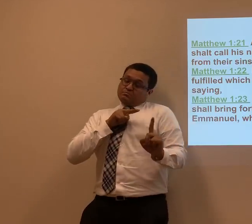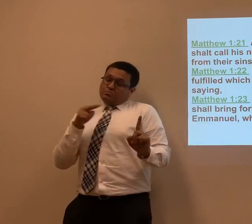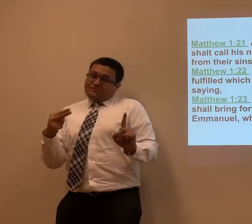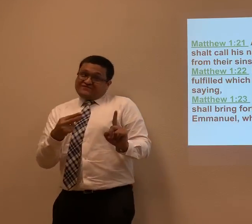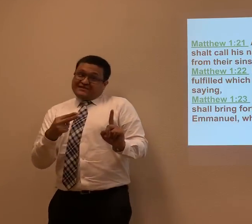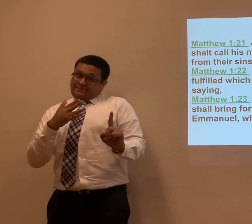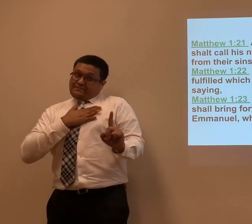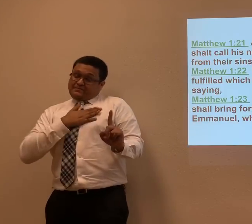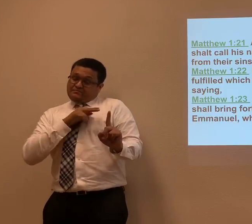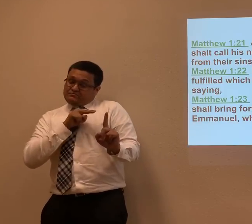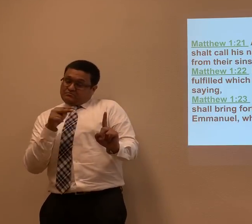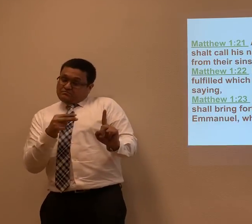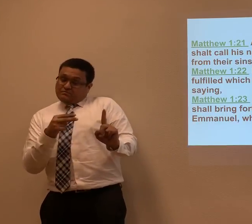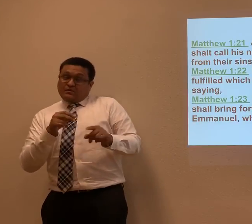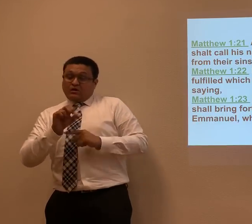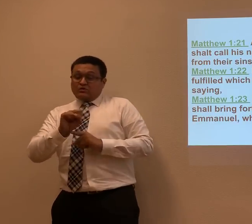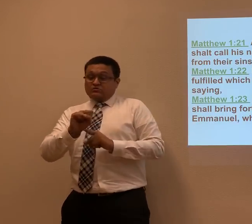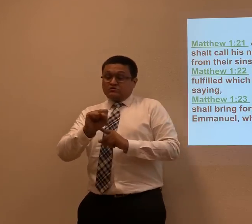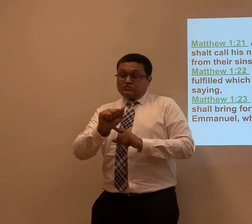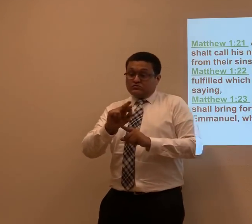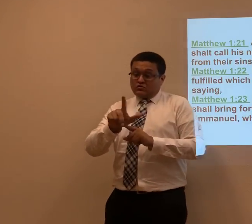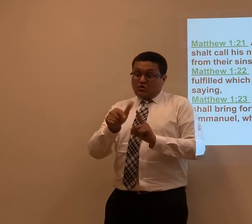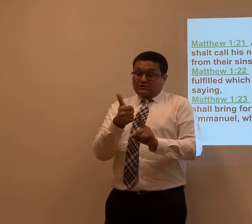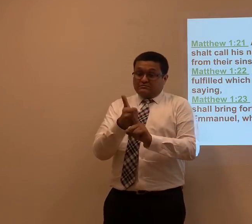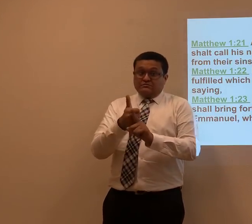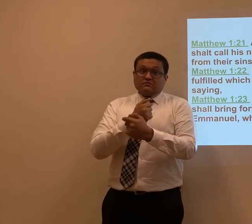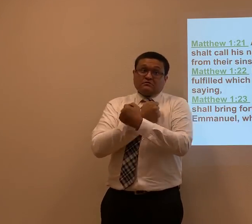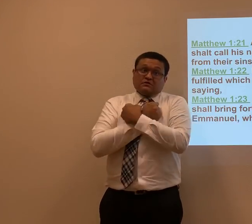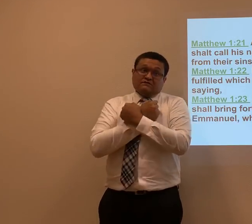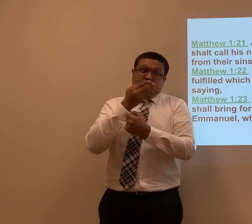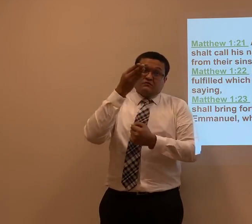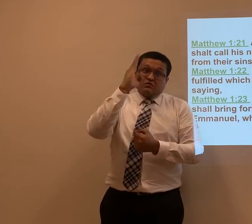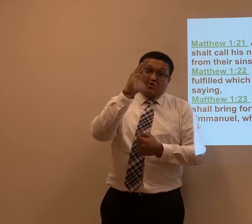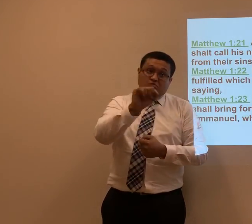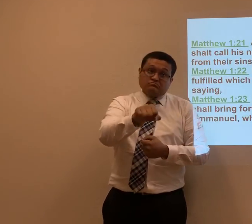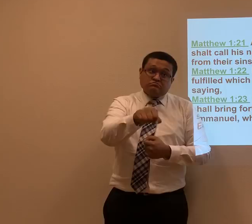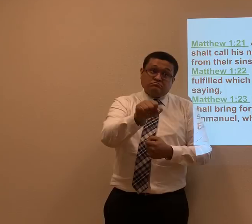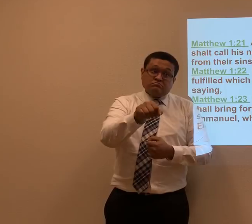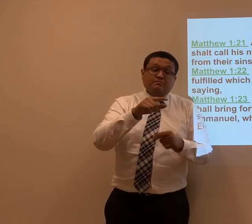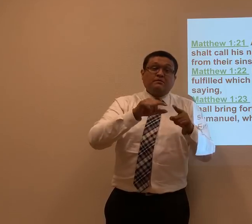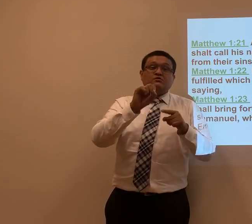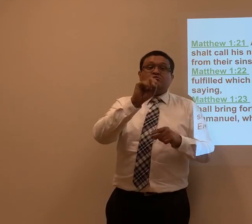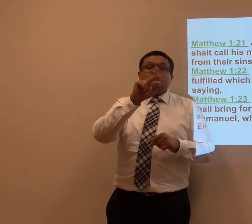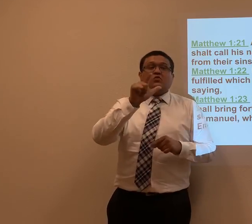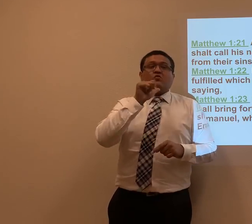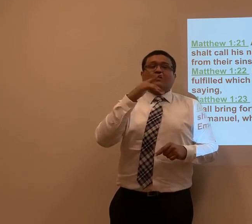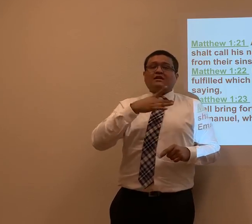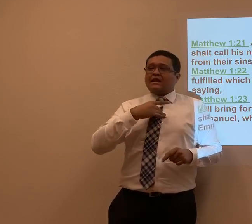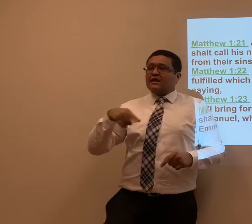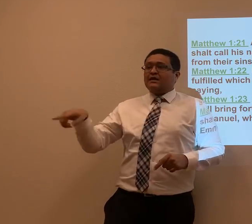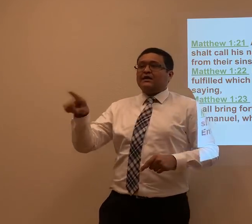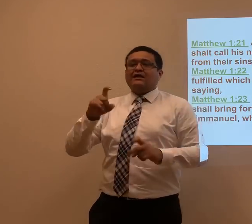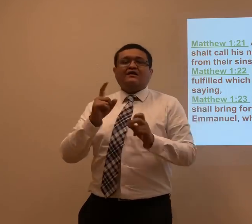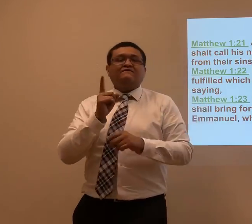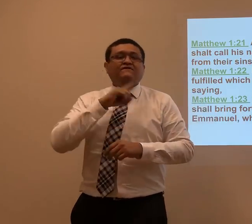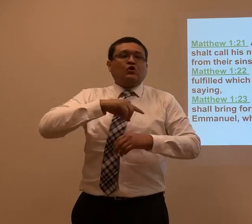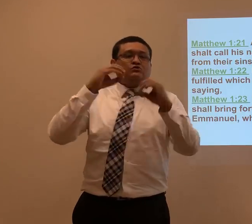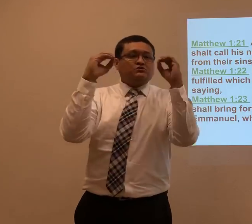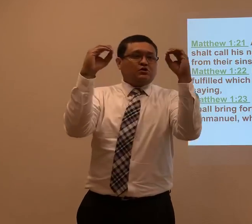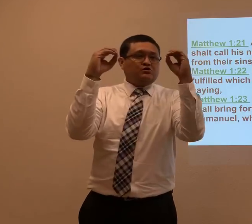This is my perspective here. This is how my interpretation of it. Saul loved God, but Saul didn't like the